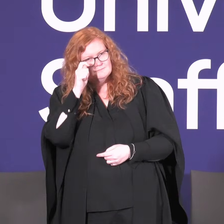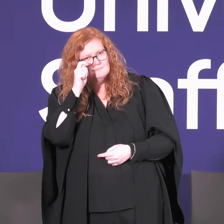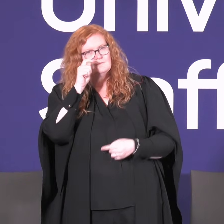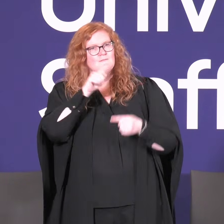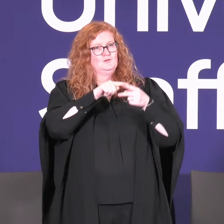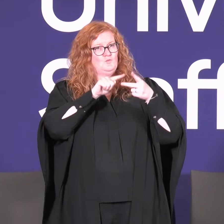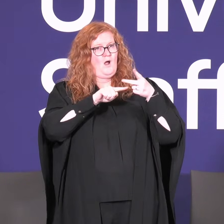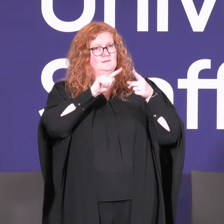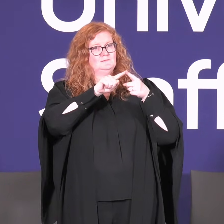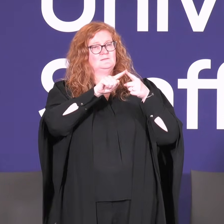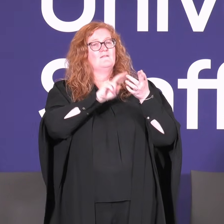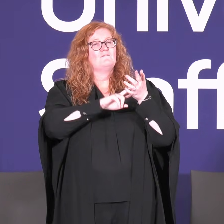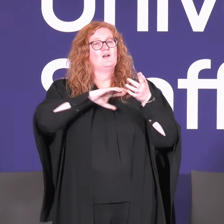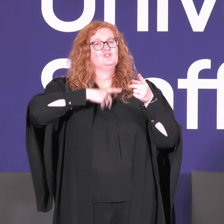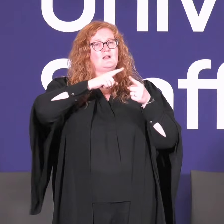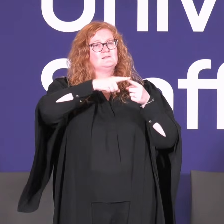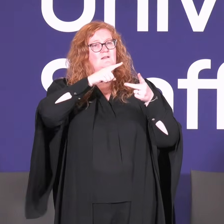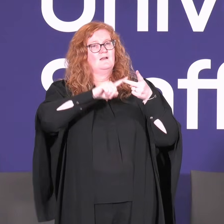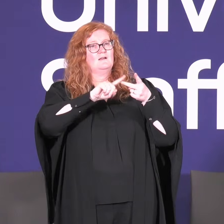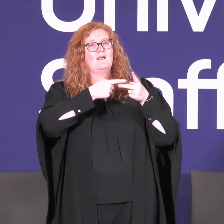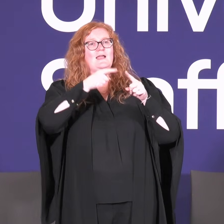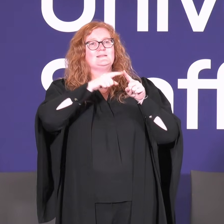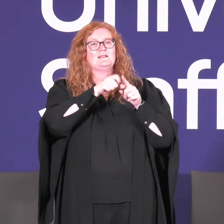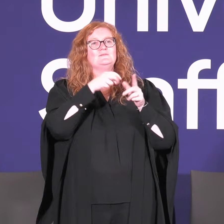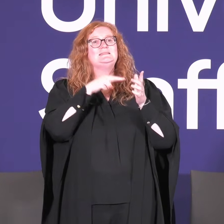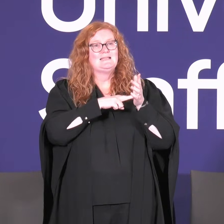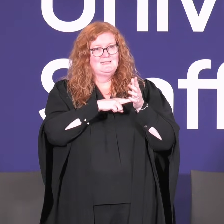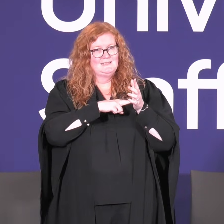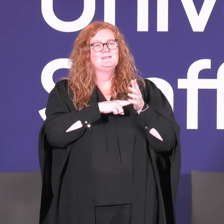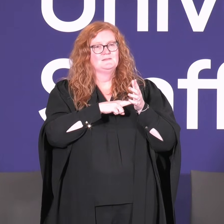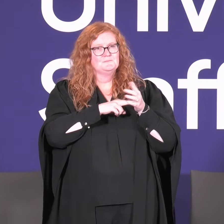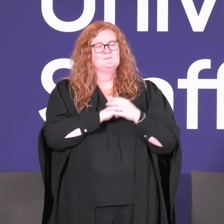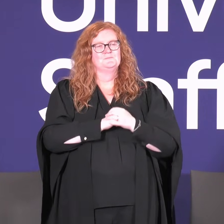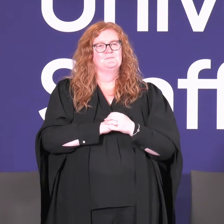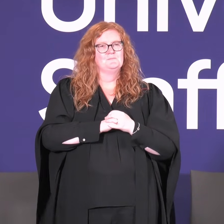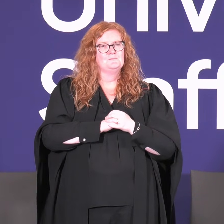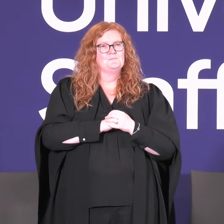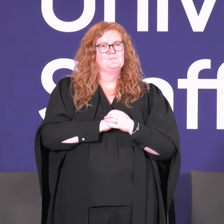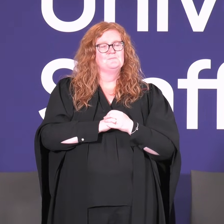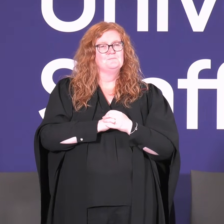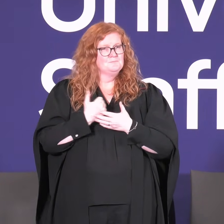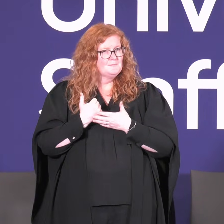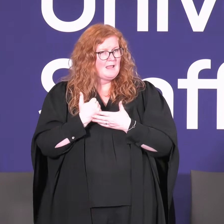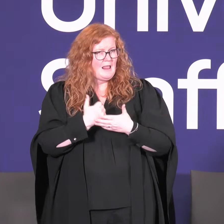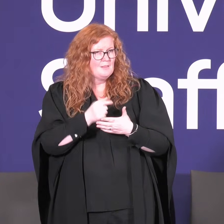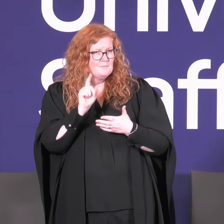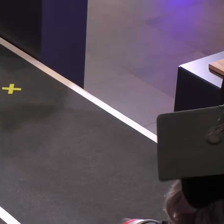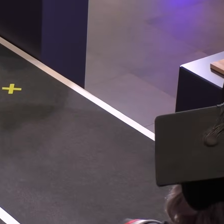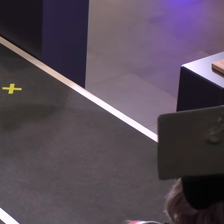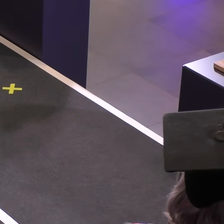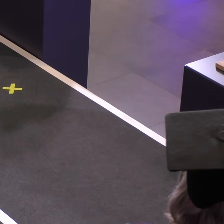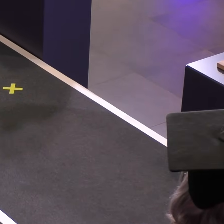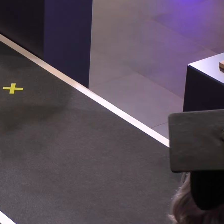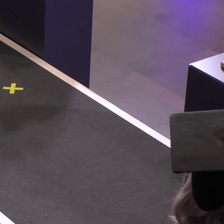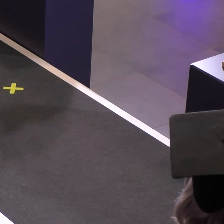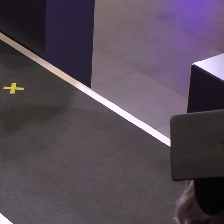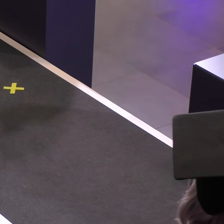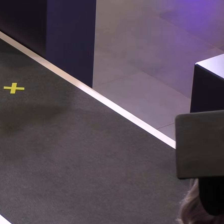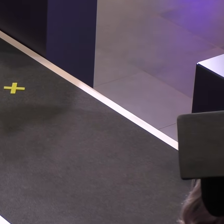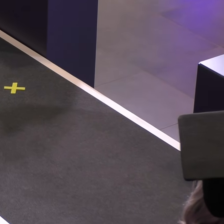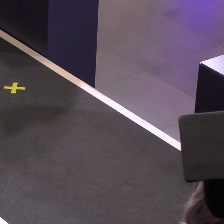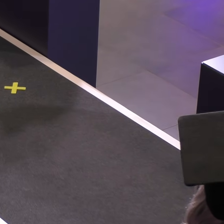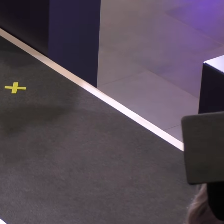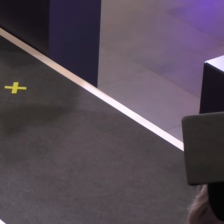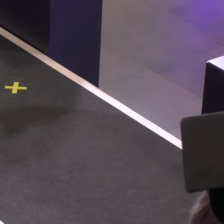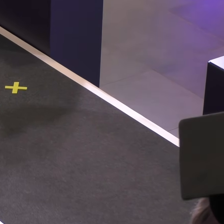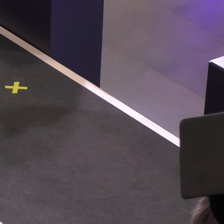both the Vice-Chancellor and your Executive Dean. Now, to help you, there's a little green cross on the carpet which shows